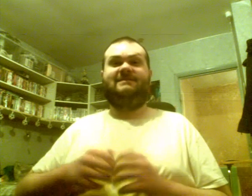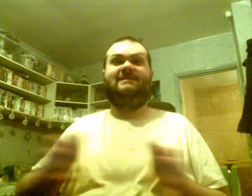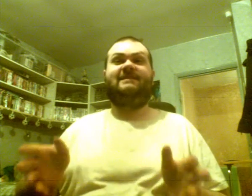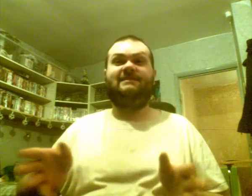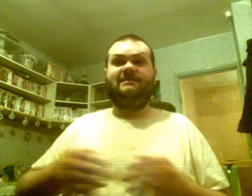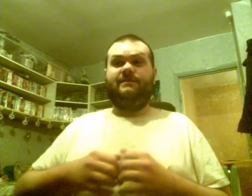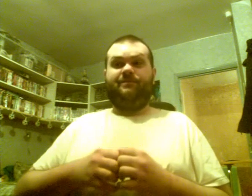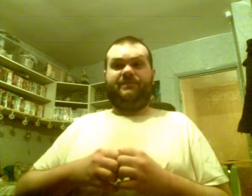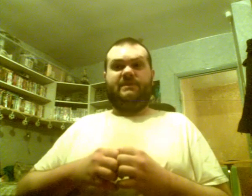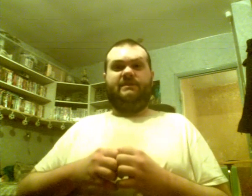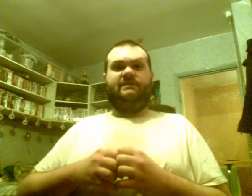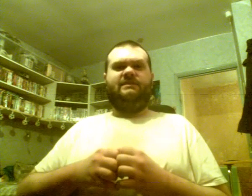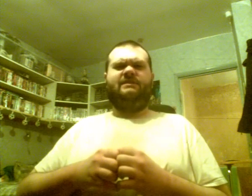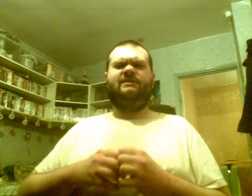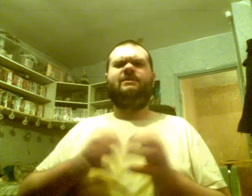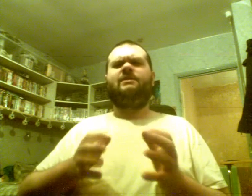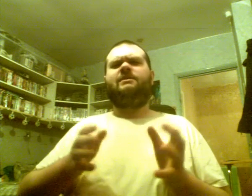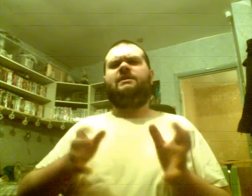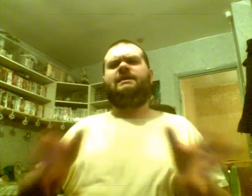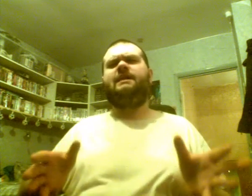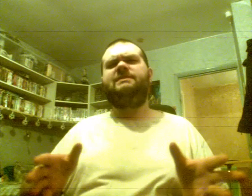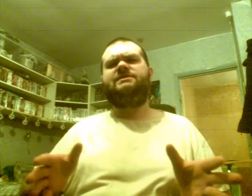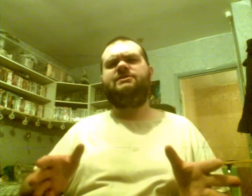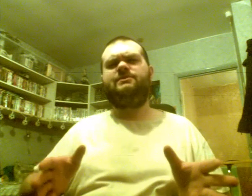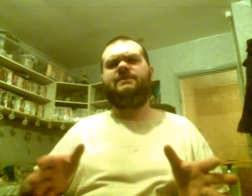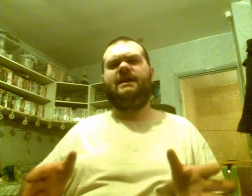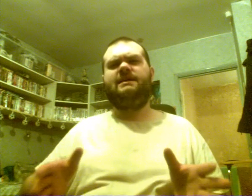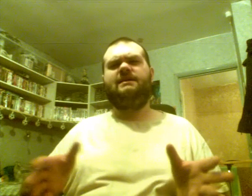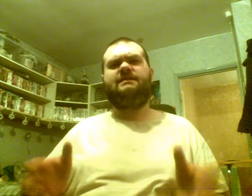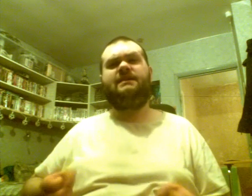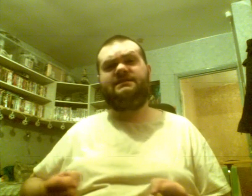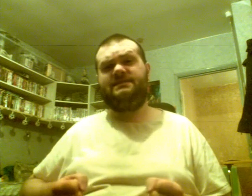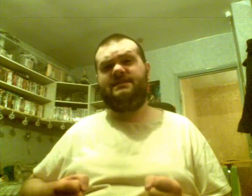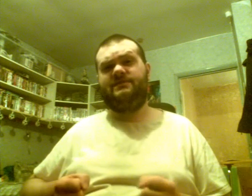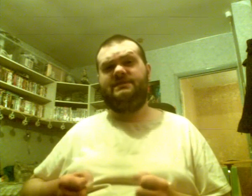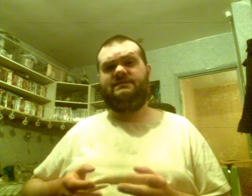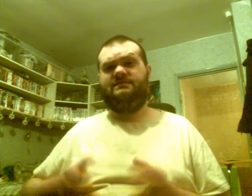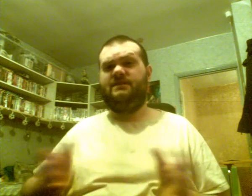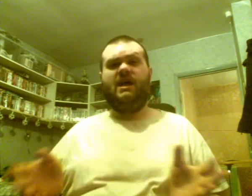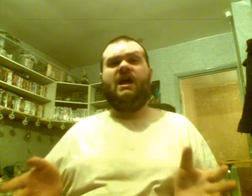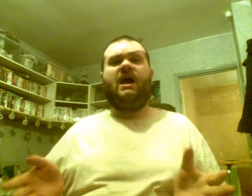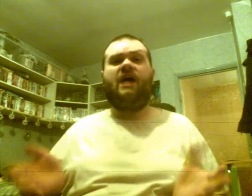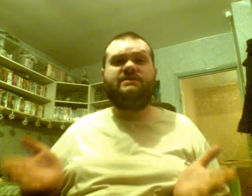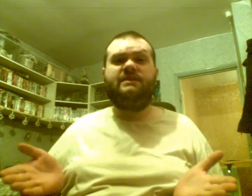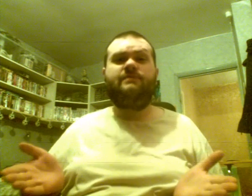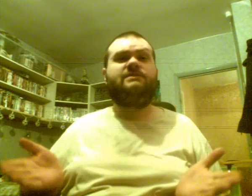yeah. And it came into the UK in the 1970s, and I haven't seen one